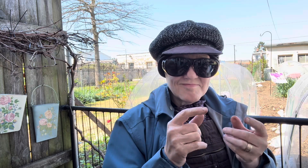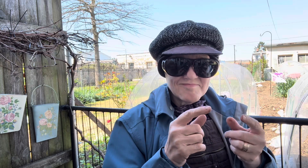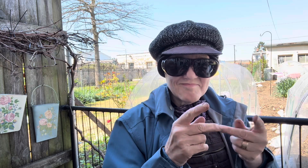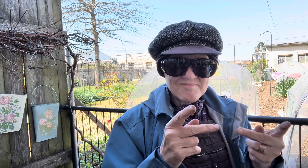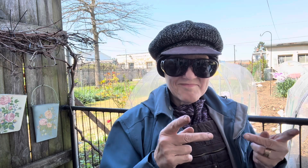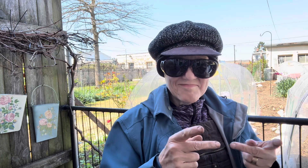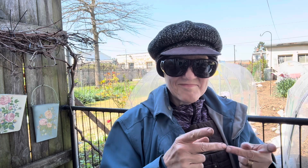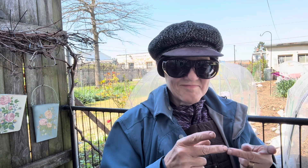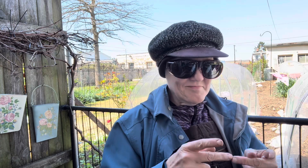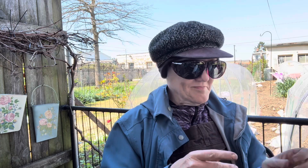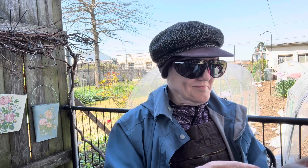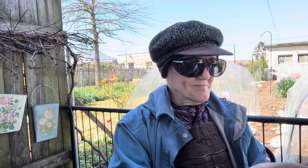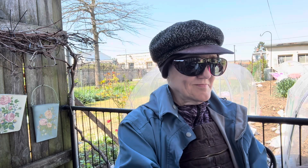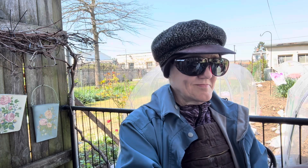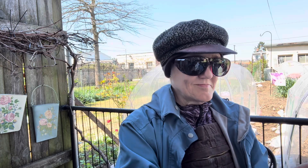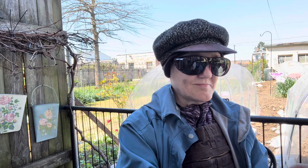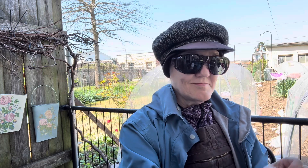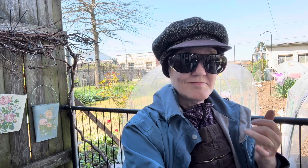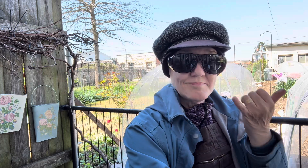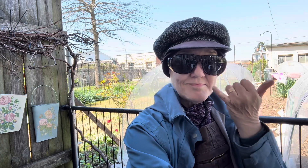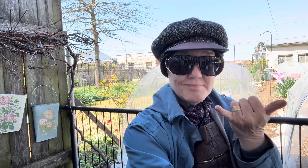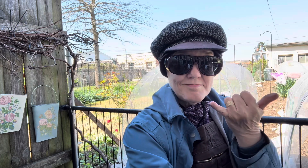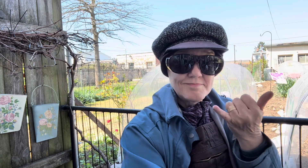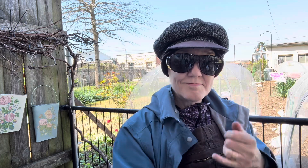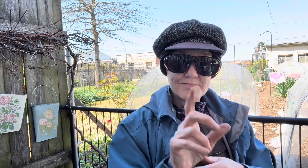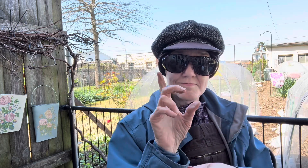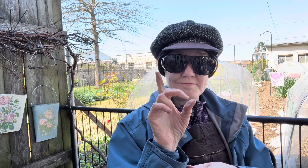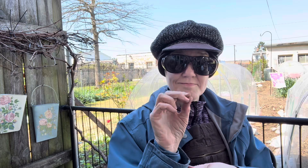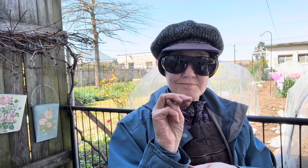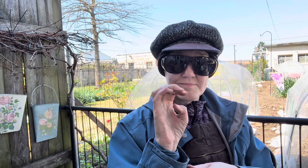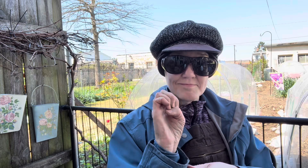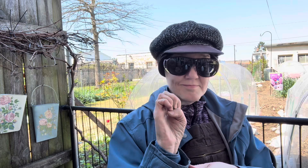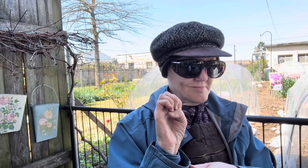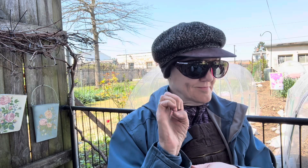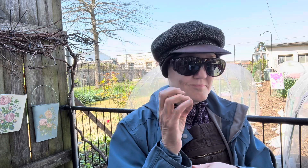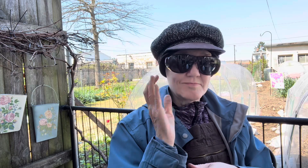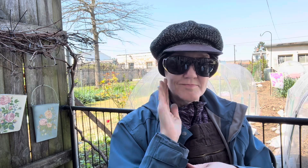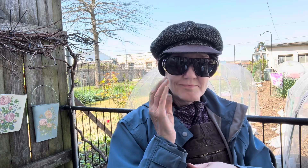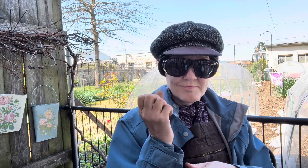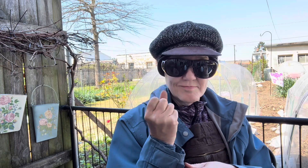prevent that, because slugs love a moist place.